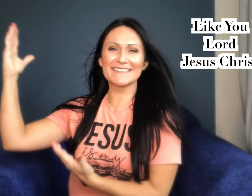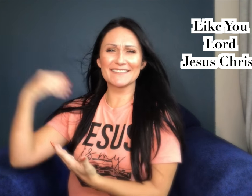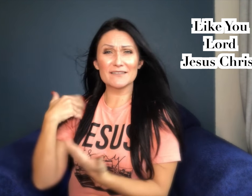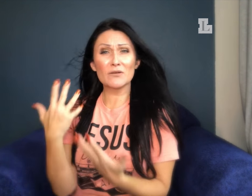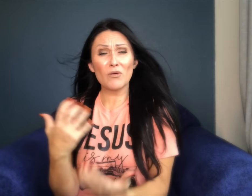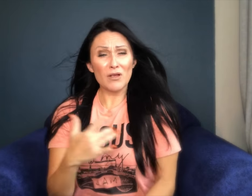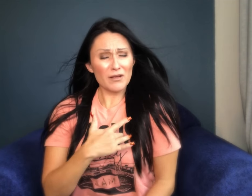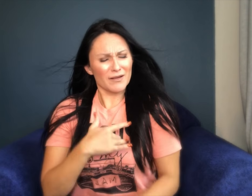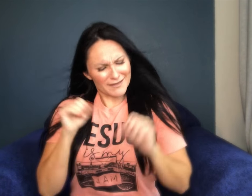Want a heart that loves